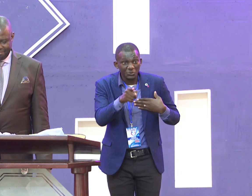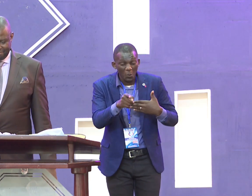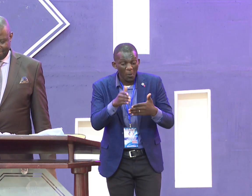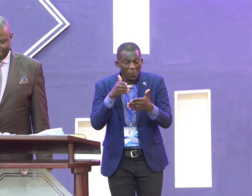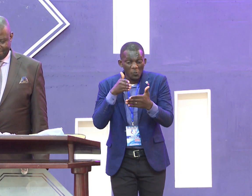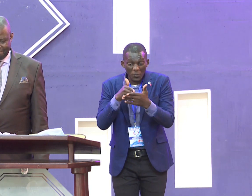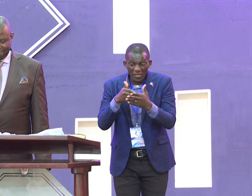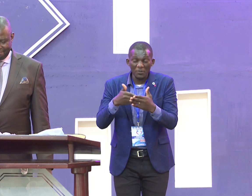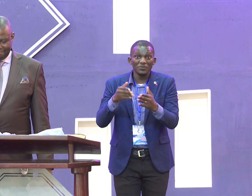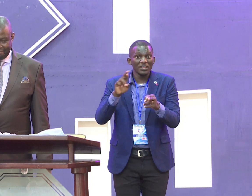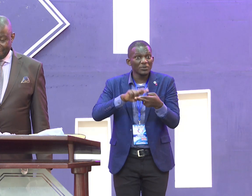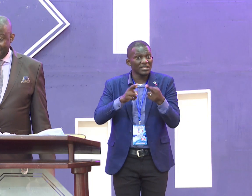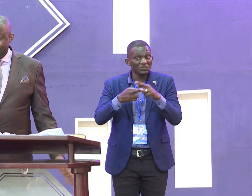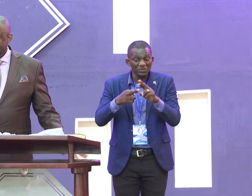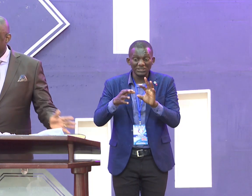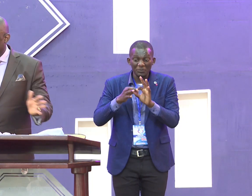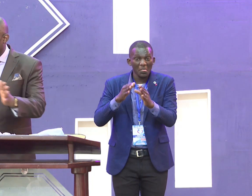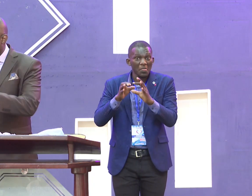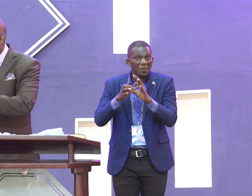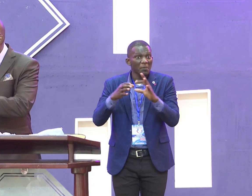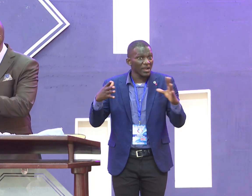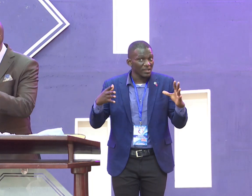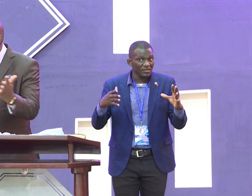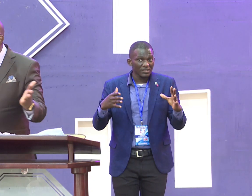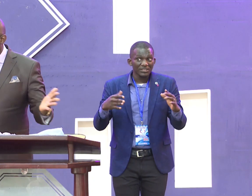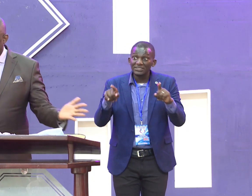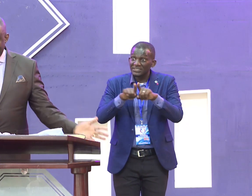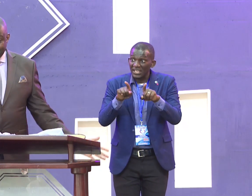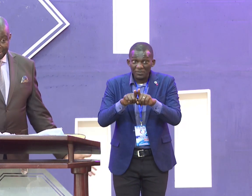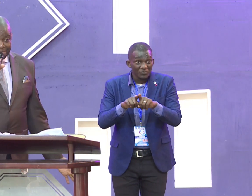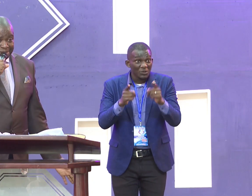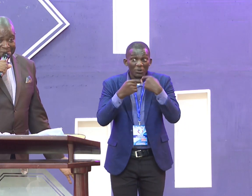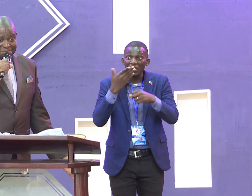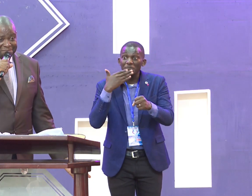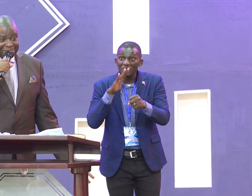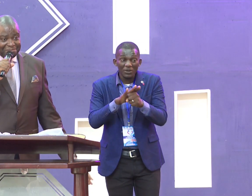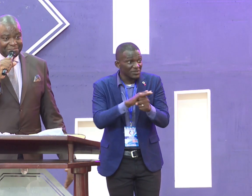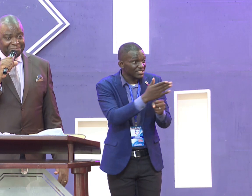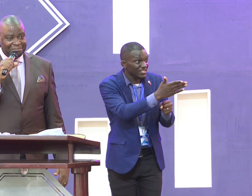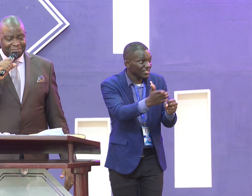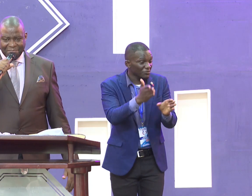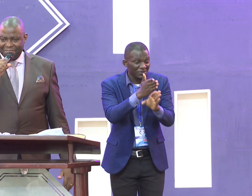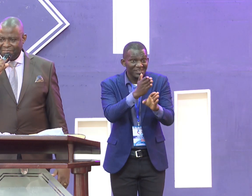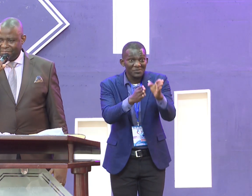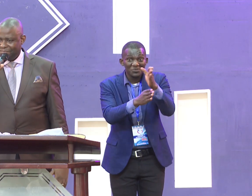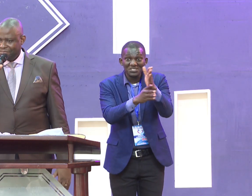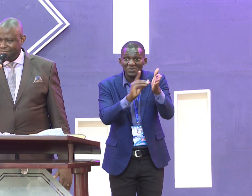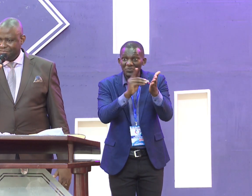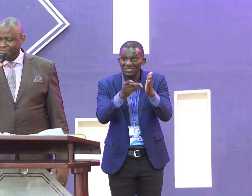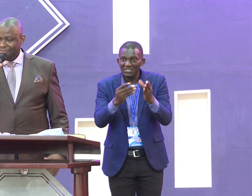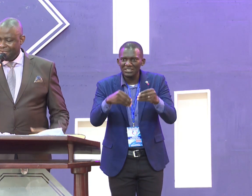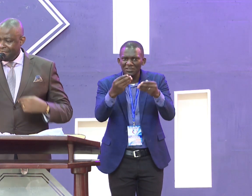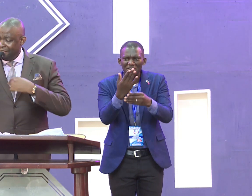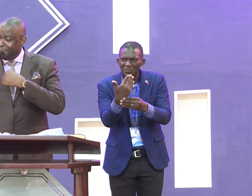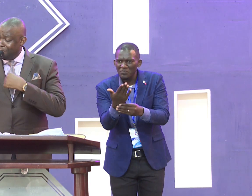you cut off or you killed that relationship. When they were passing around the pledge